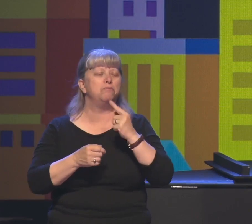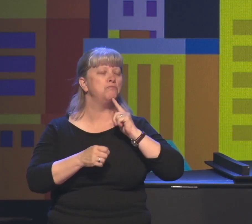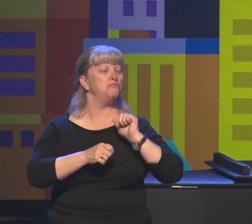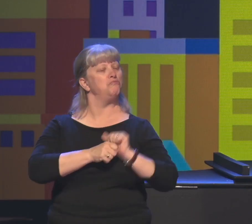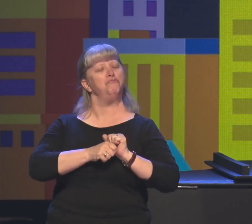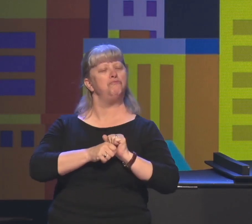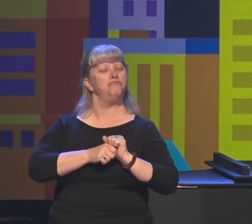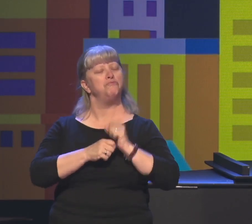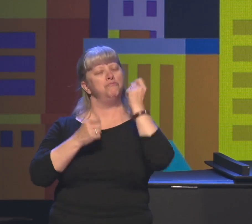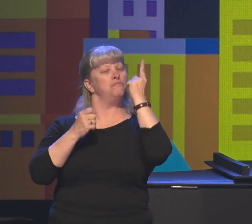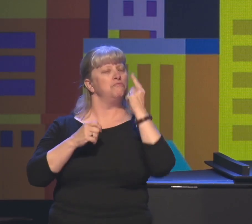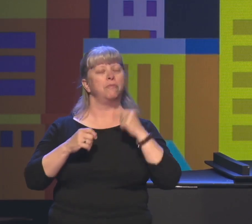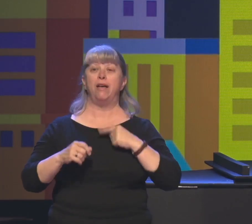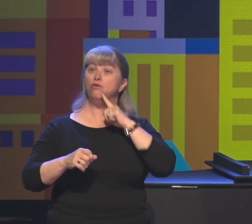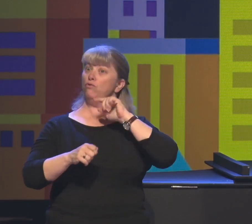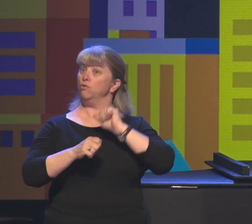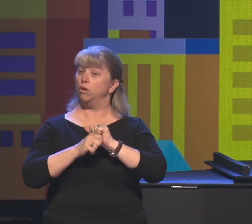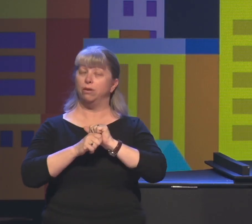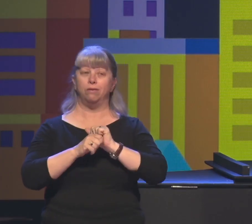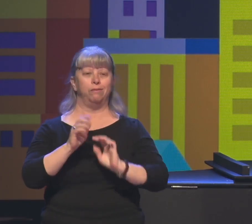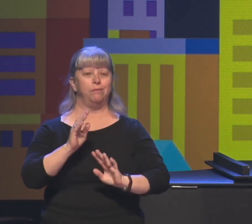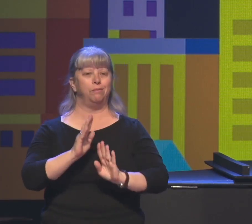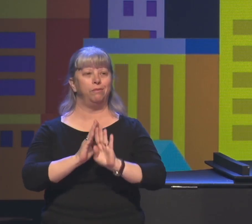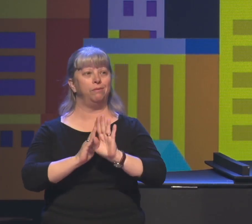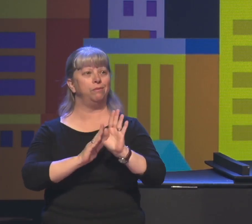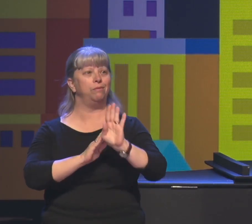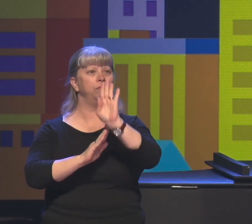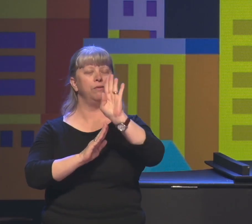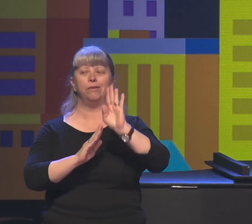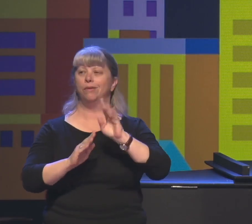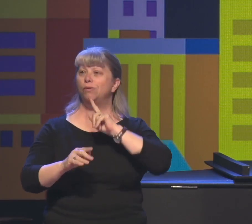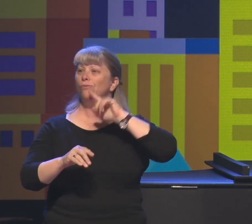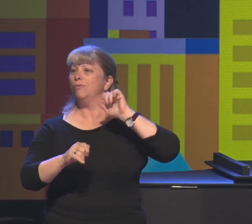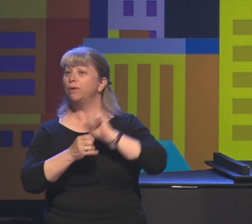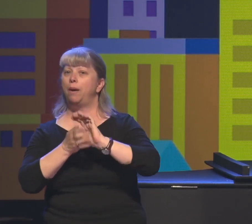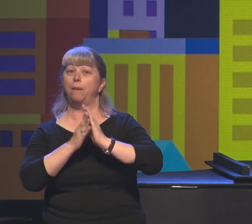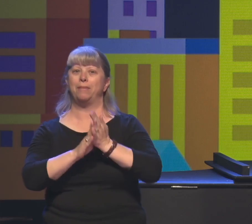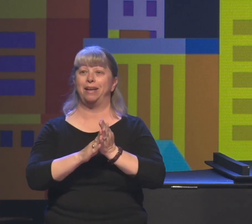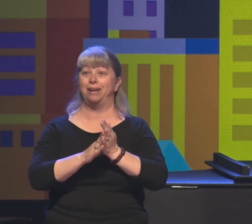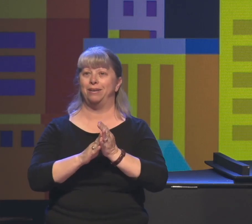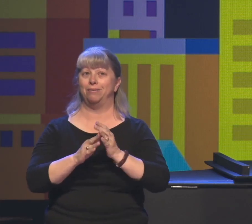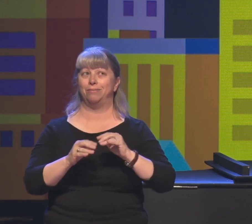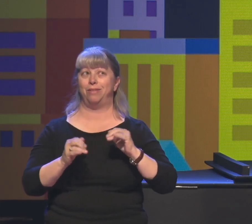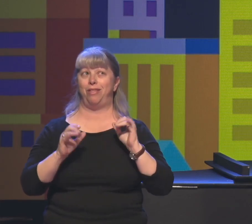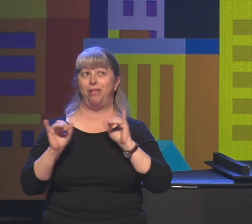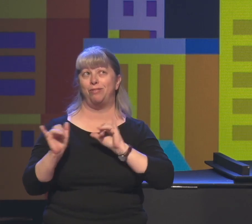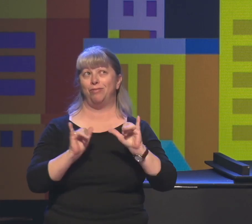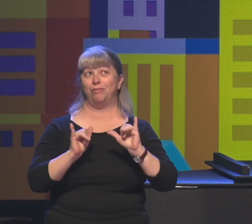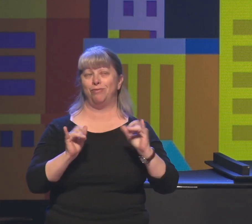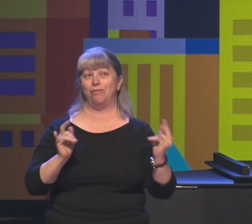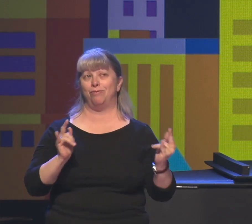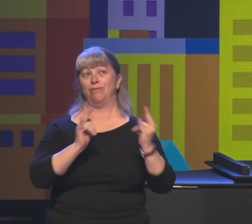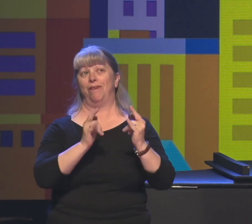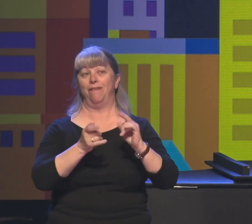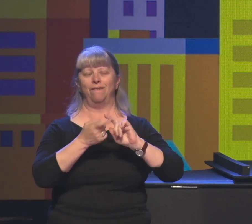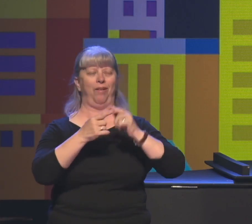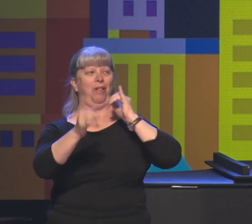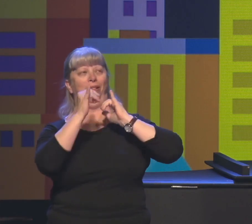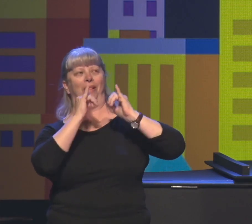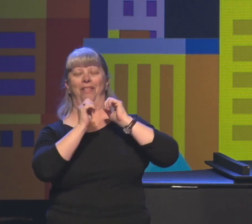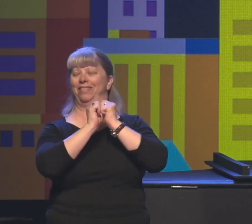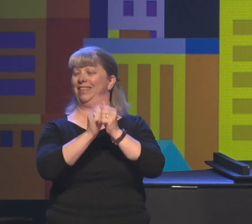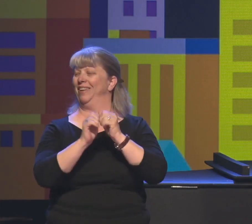And then here's what happens. Certainty grows up, and certainty becomes drinking buddies with ignorance. And when